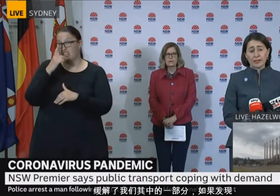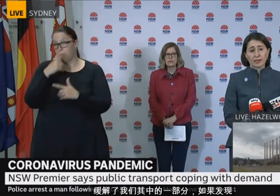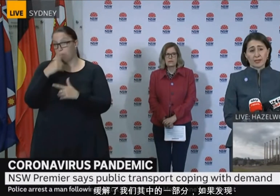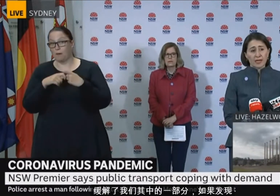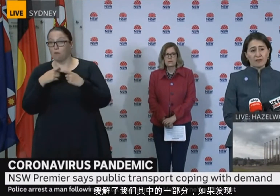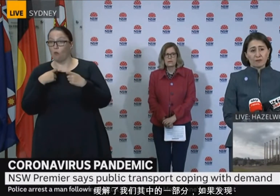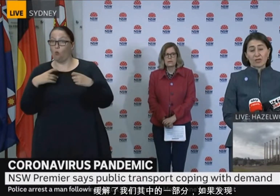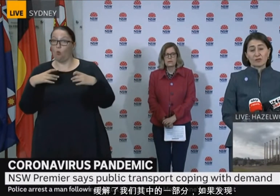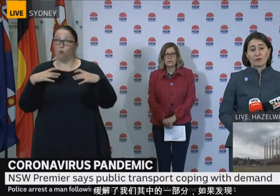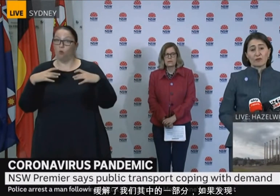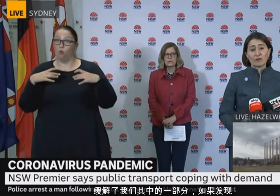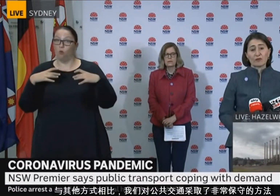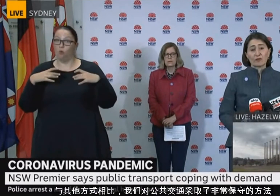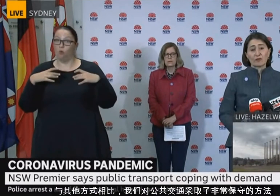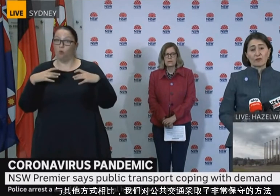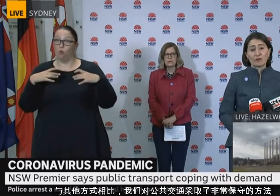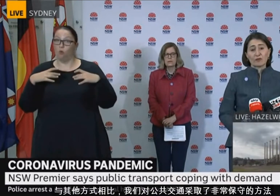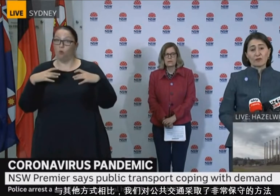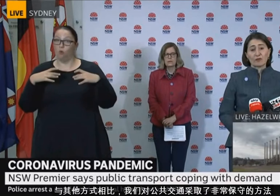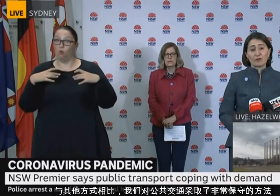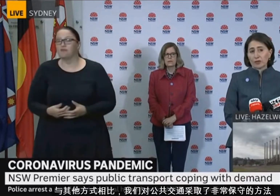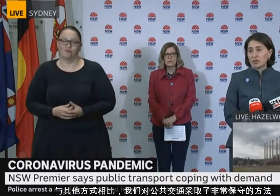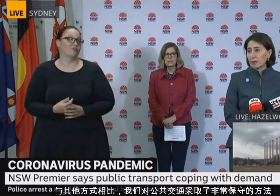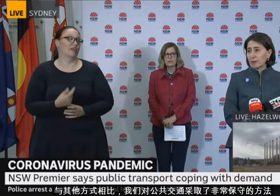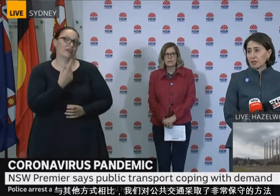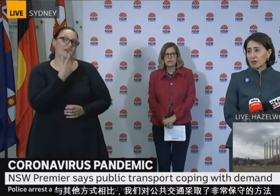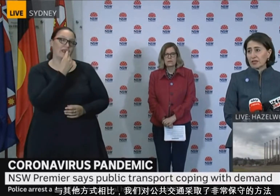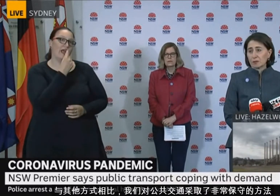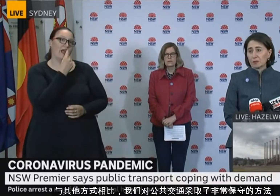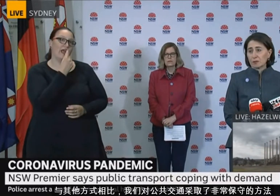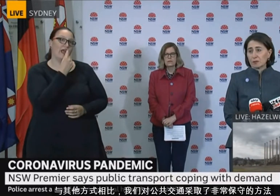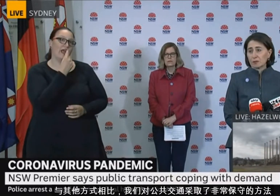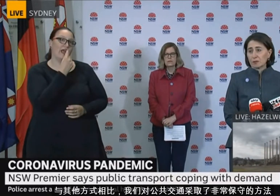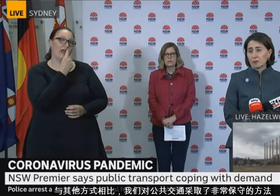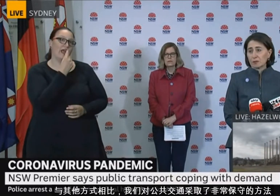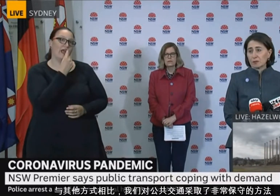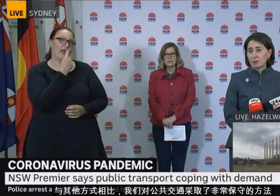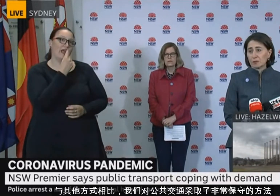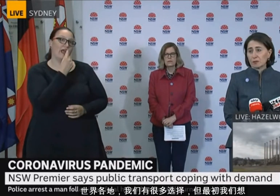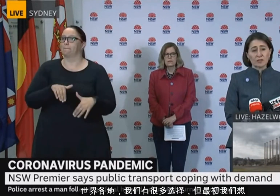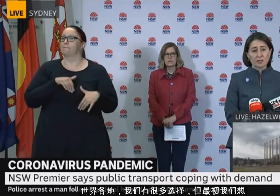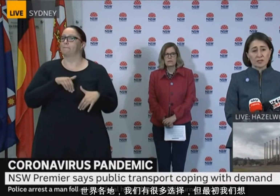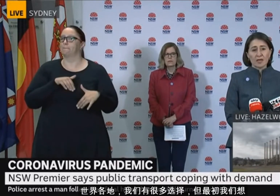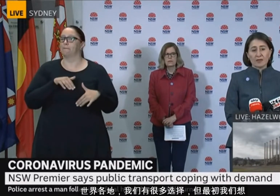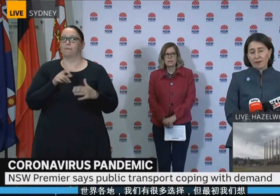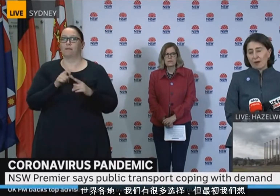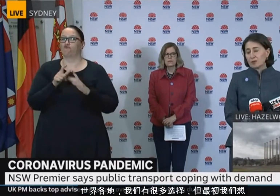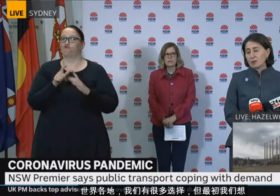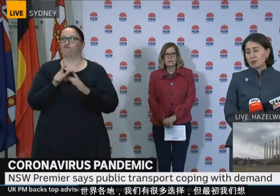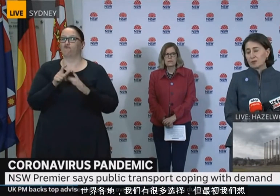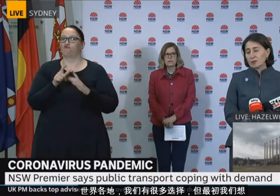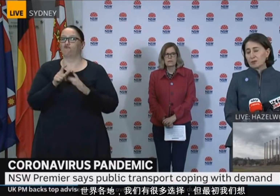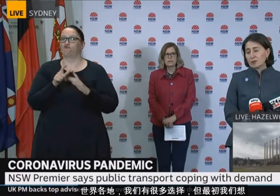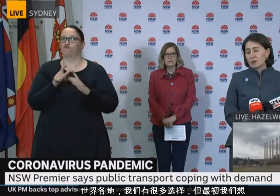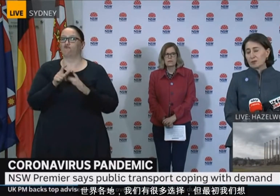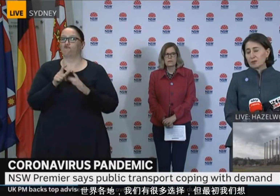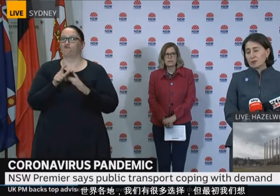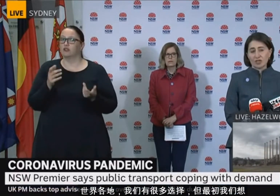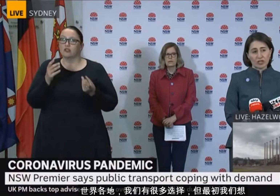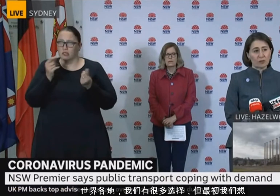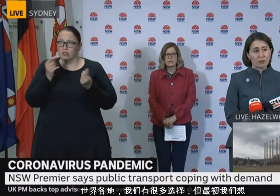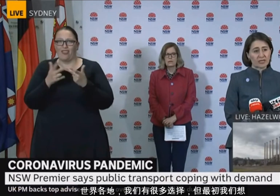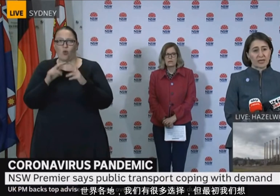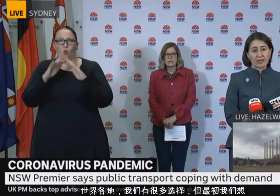are opportunities if we find, because we've taken a very conservative approach to public transport compared to other parts of the world, and there